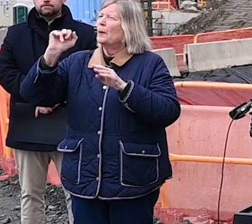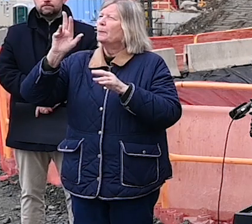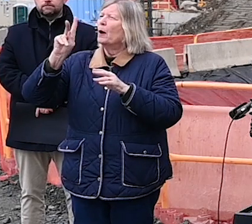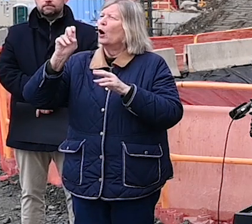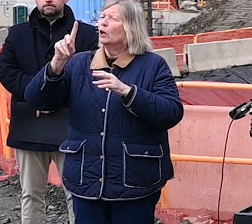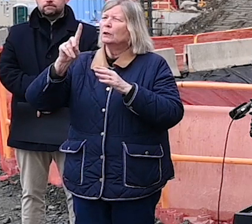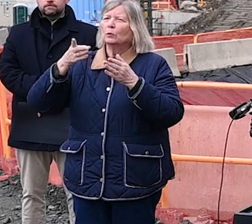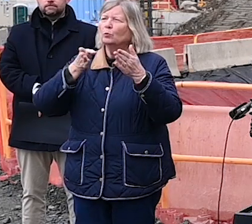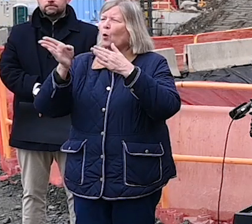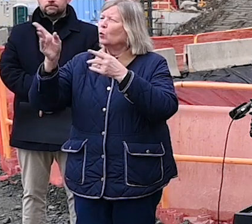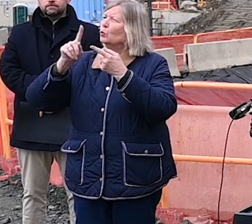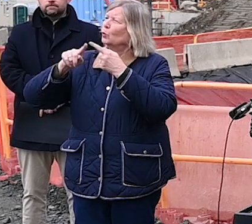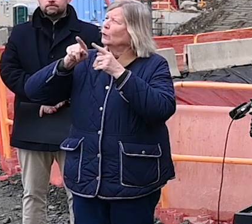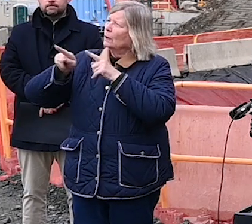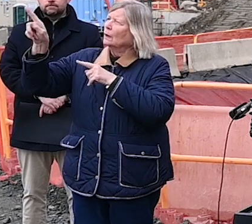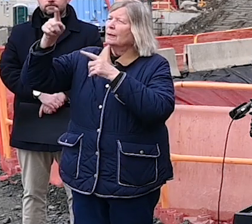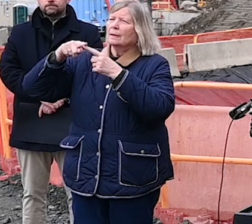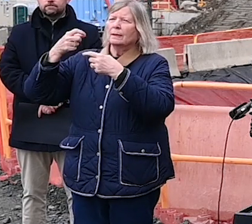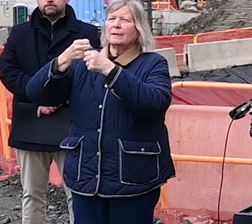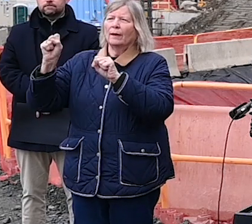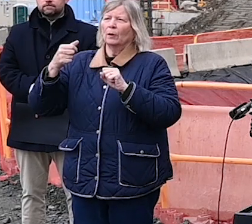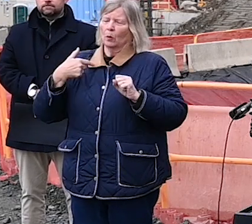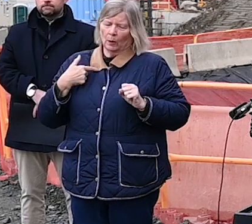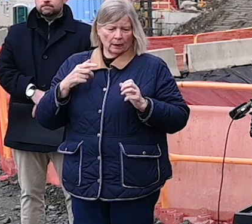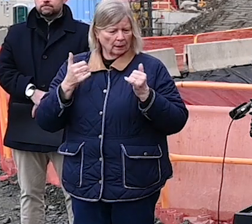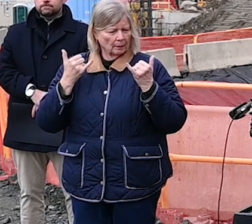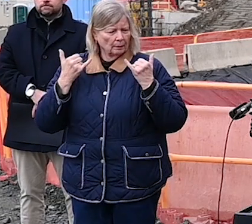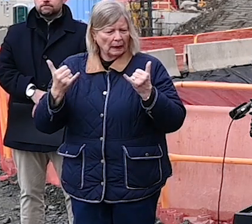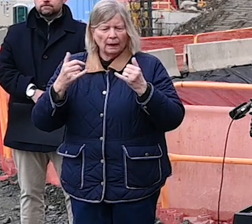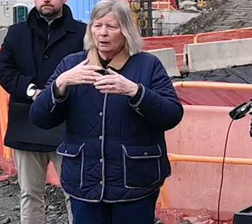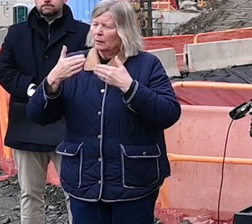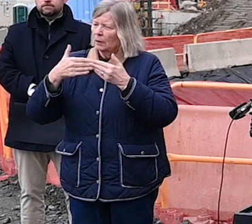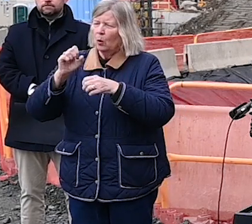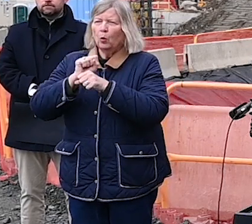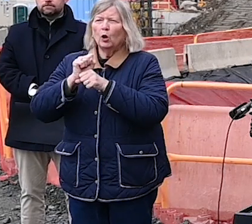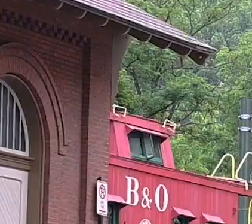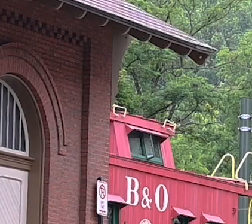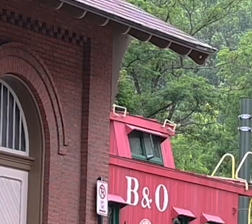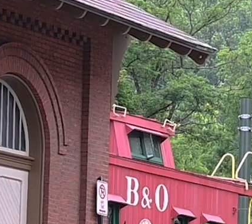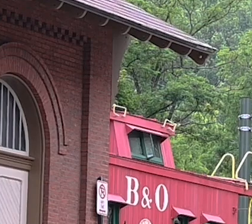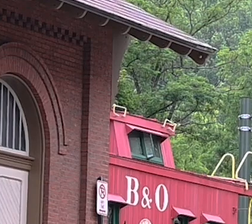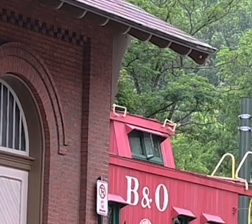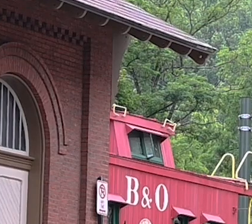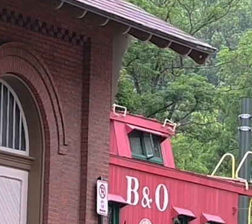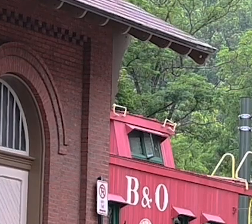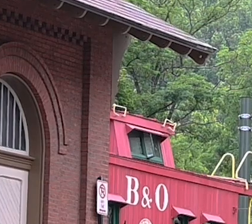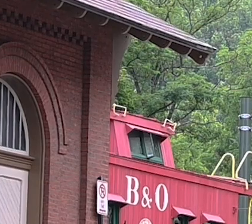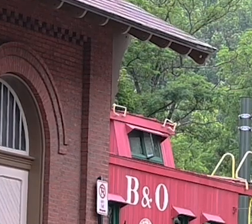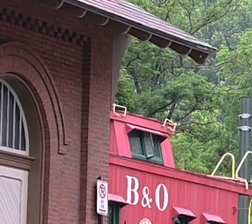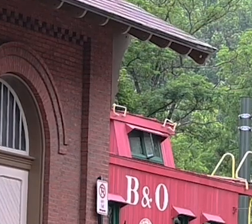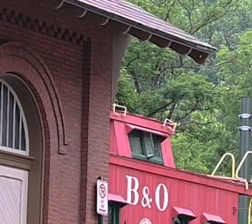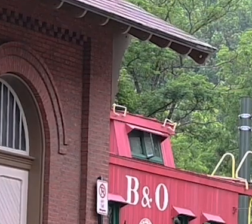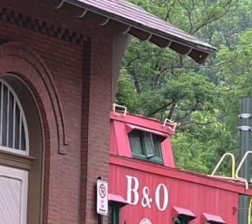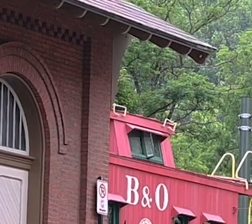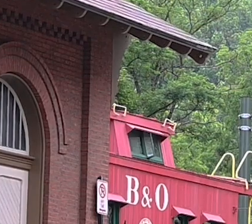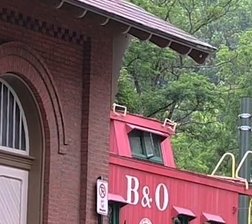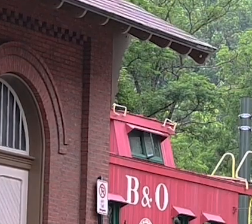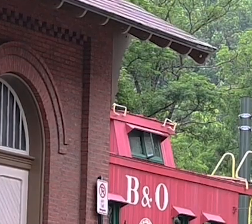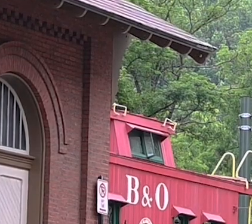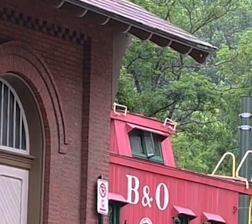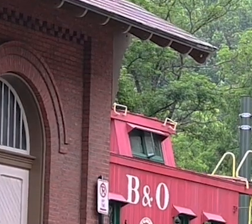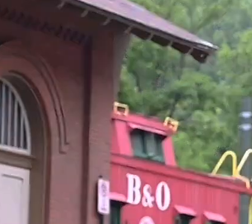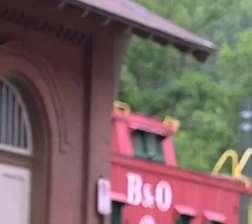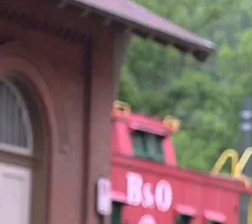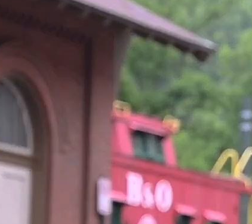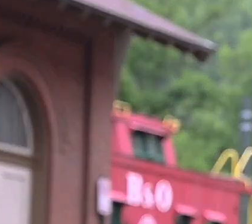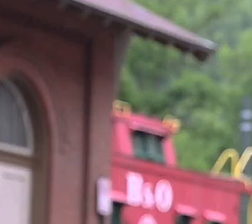safety. We immediately went to work addressing these challenges, and today we have both an outdoor tone alert